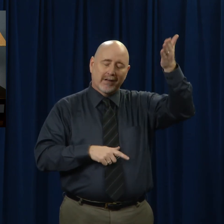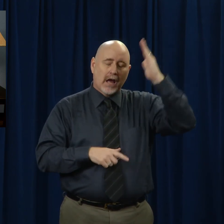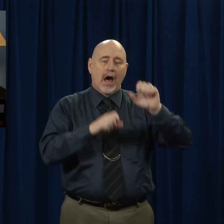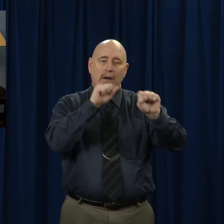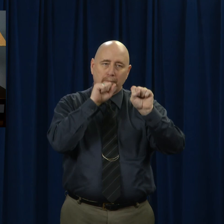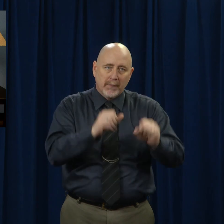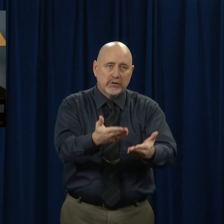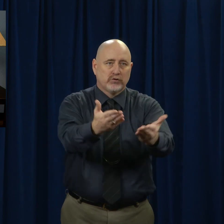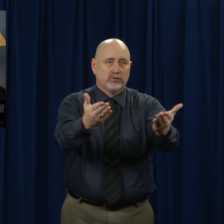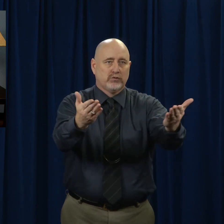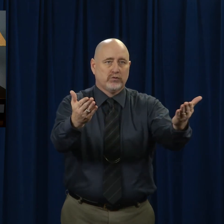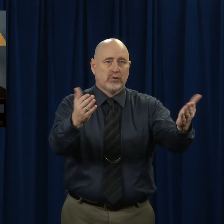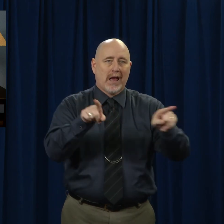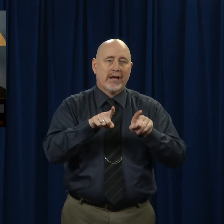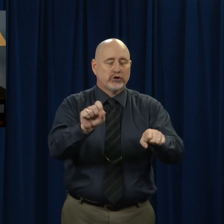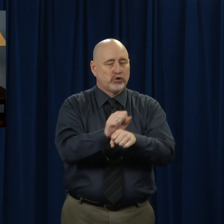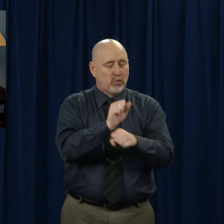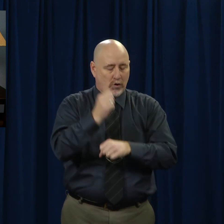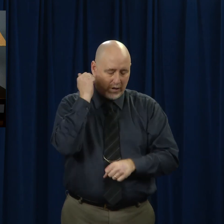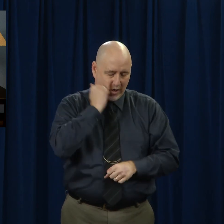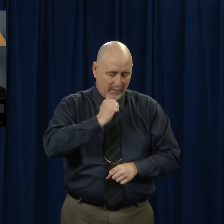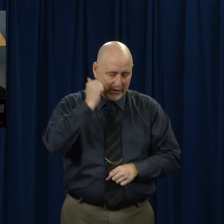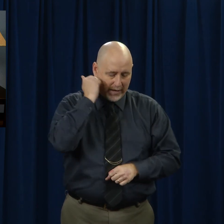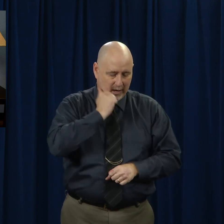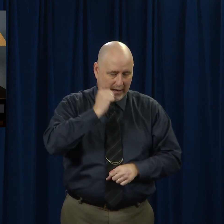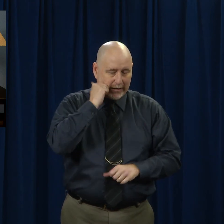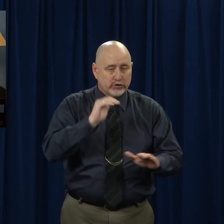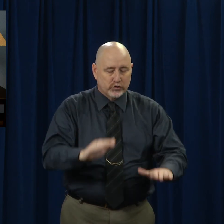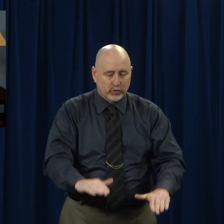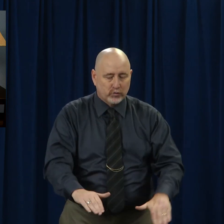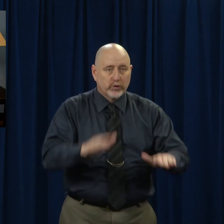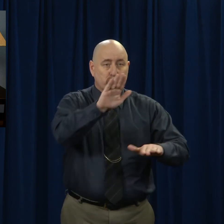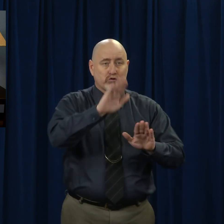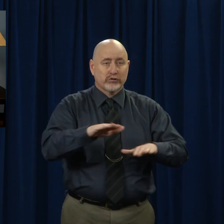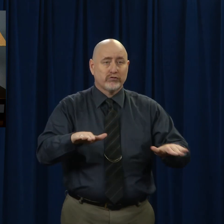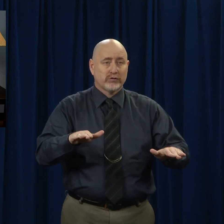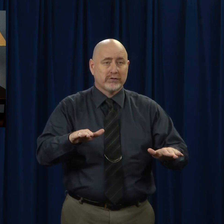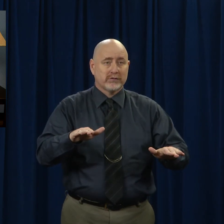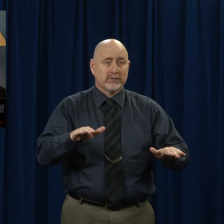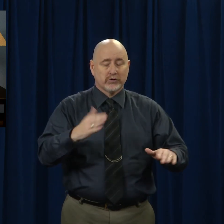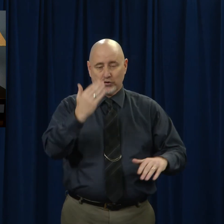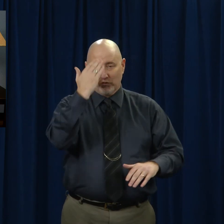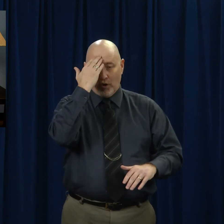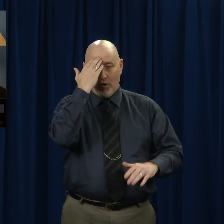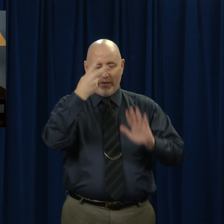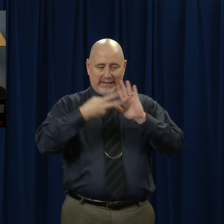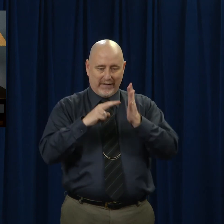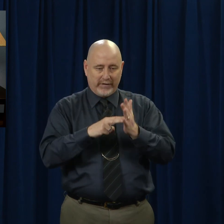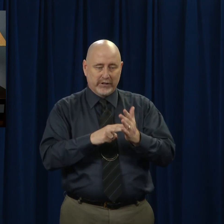God bless you as you work every day to rear your children to know